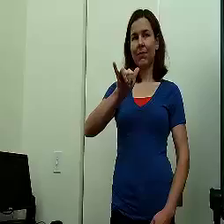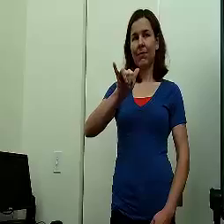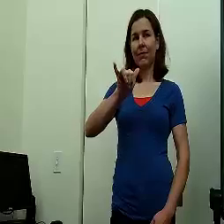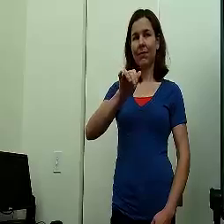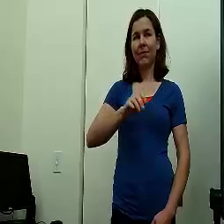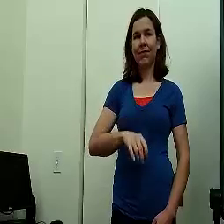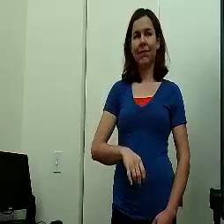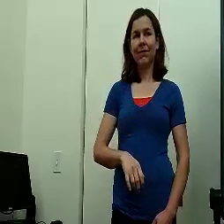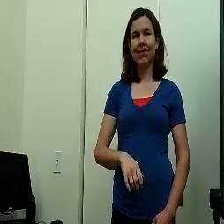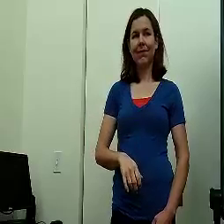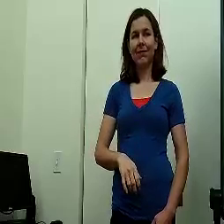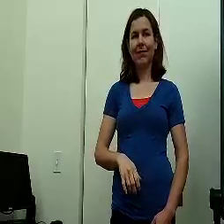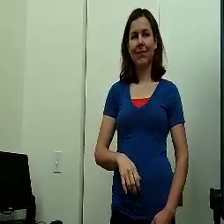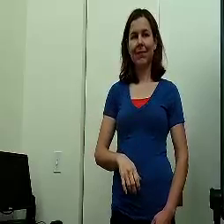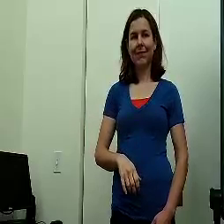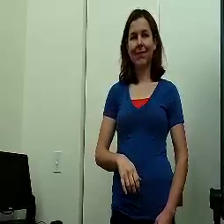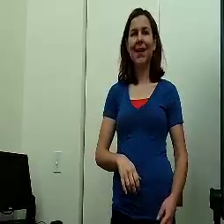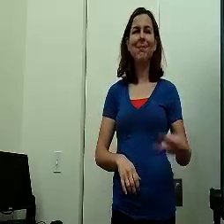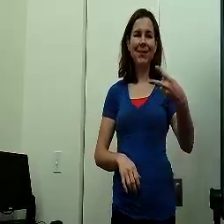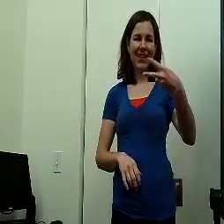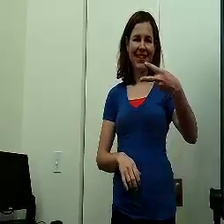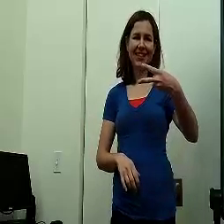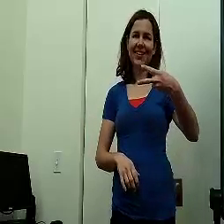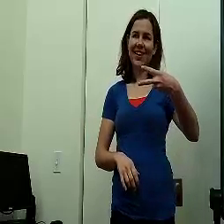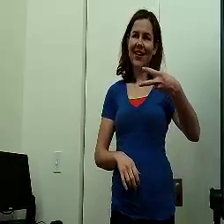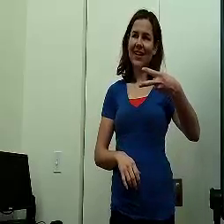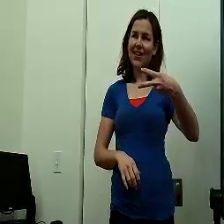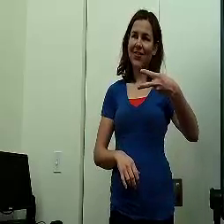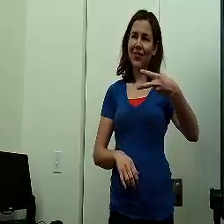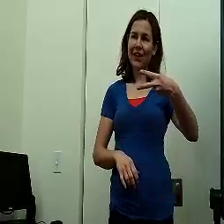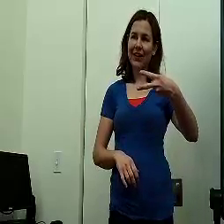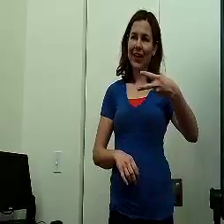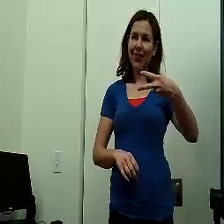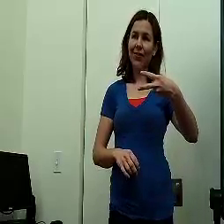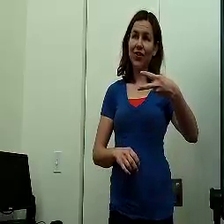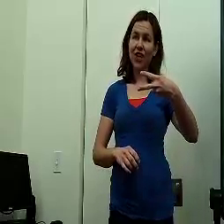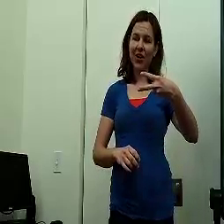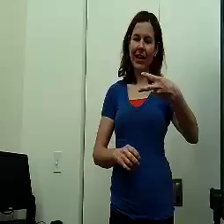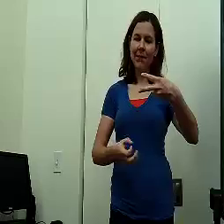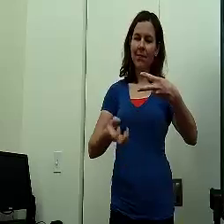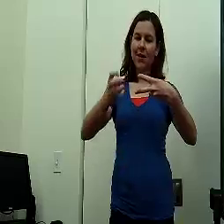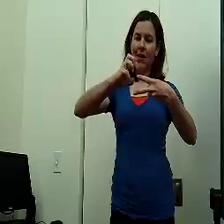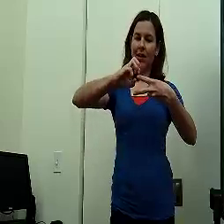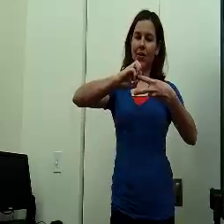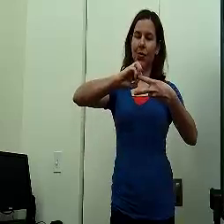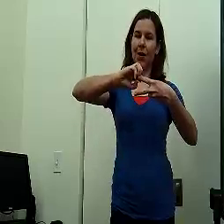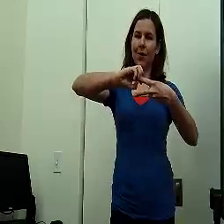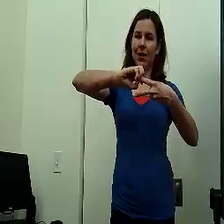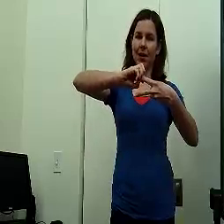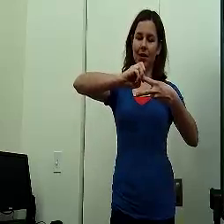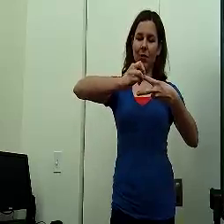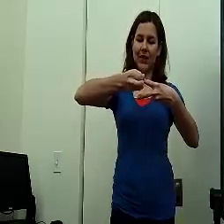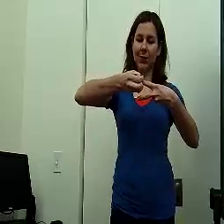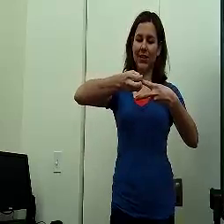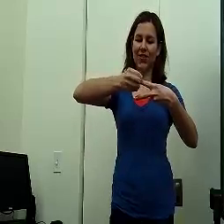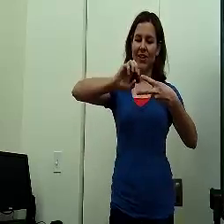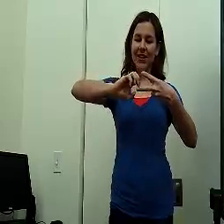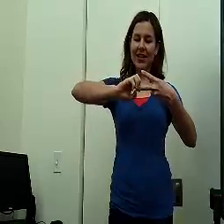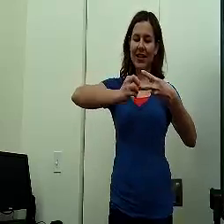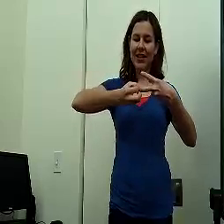Oh. Yep, good. So your left hand, you have two fingers out for cherry, and your right one twists one cherry,